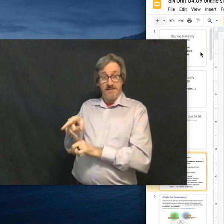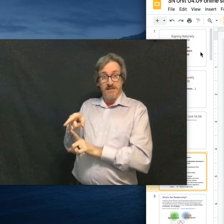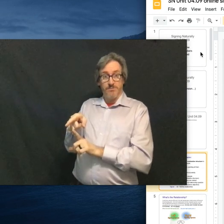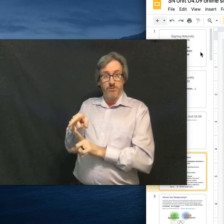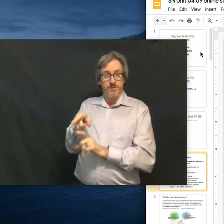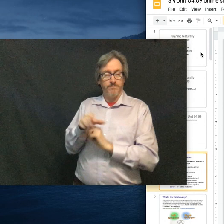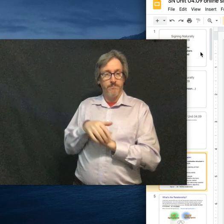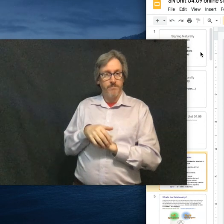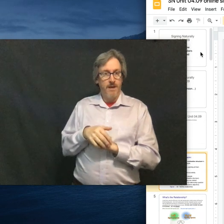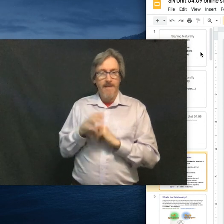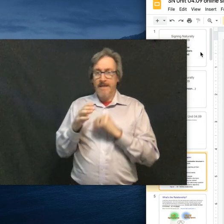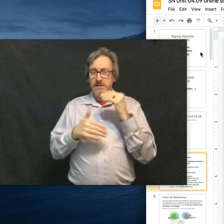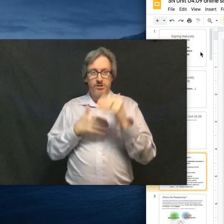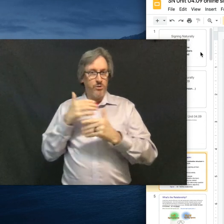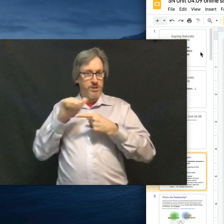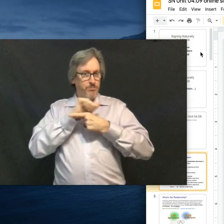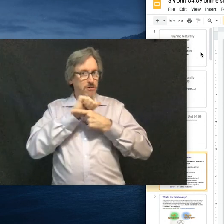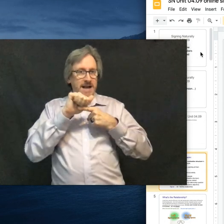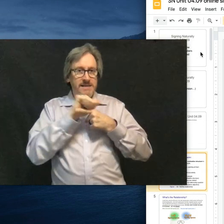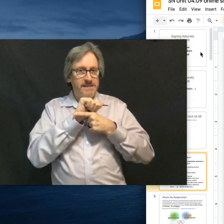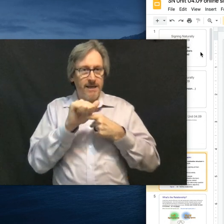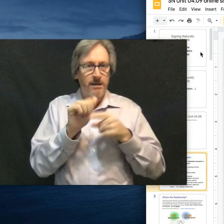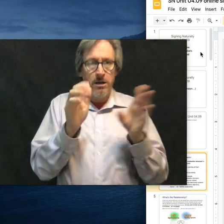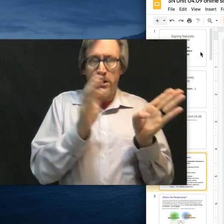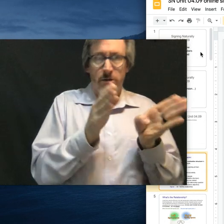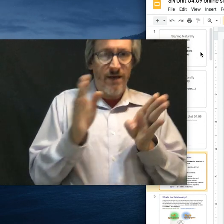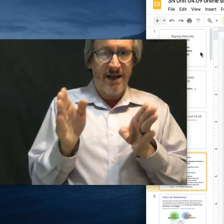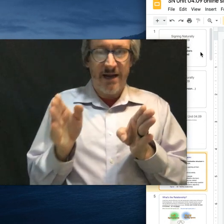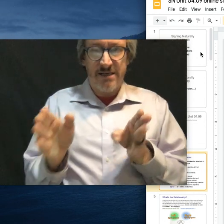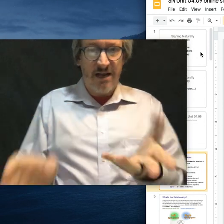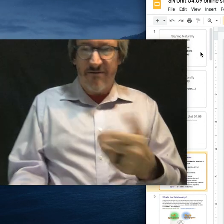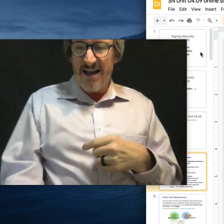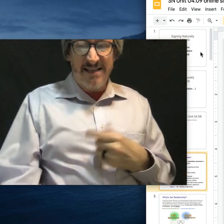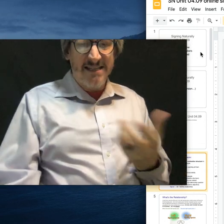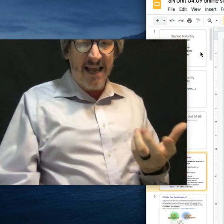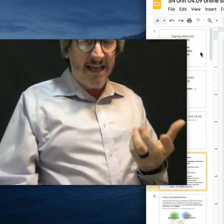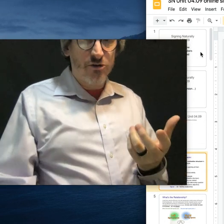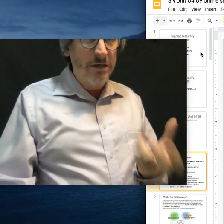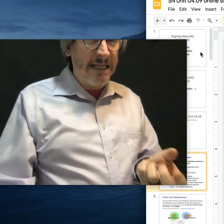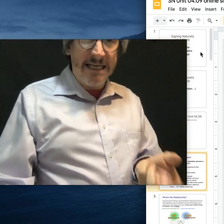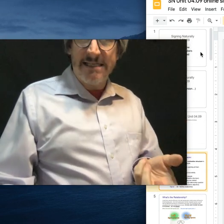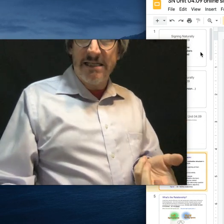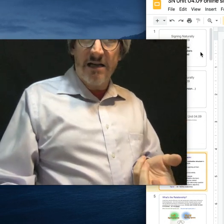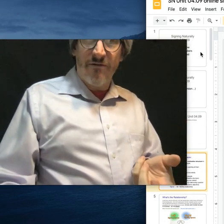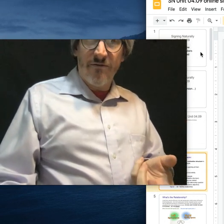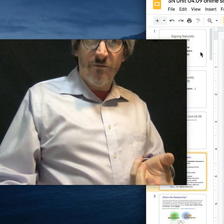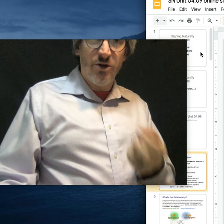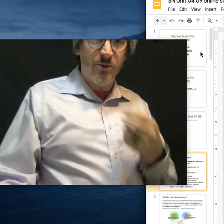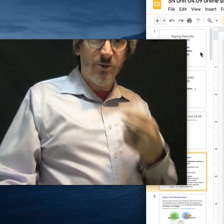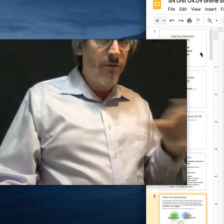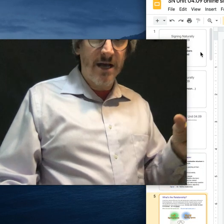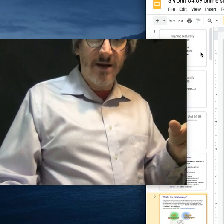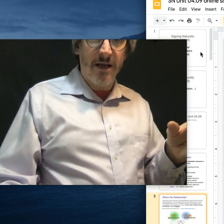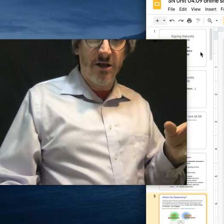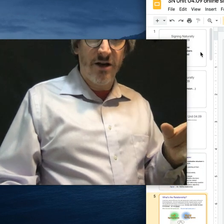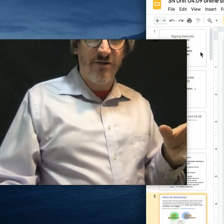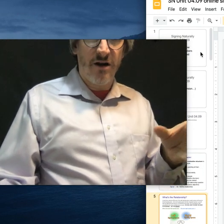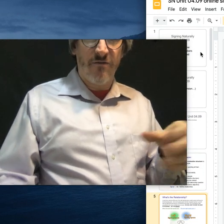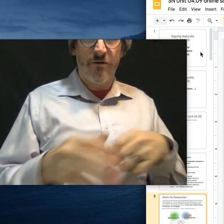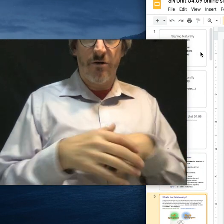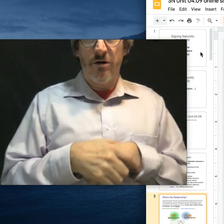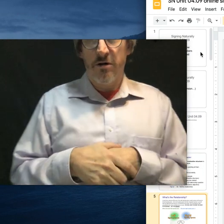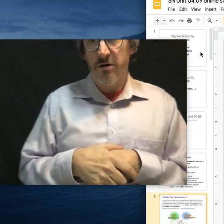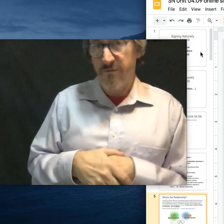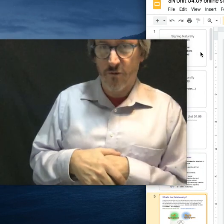person, that's this person. So just practicing that kind of stuff. As I say, it's really easy stuff. We do it all the time in English and have